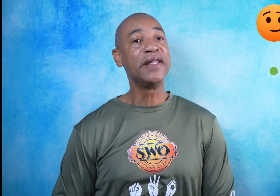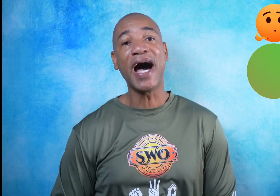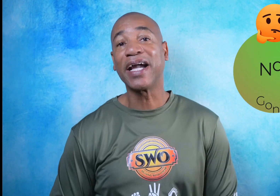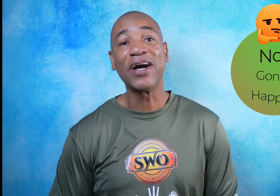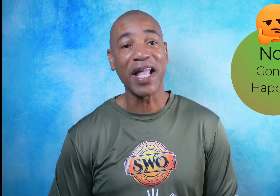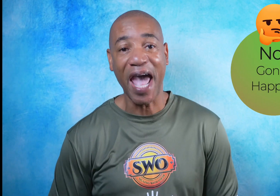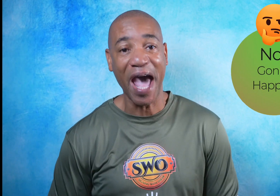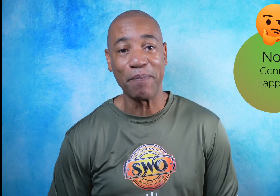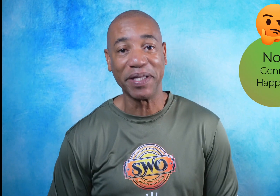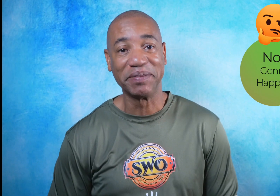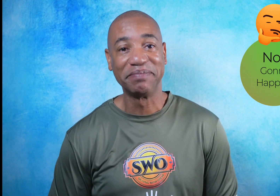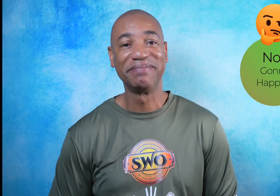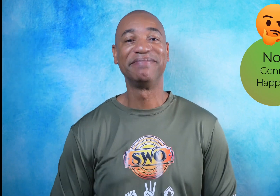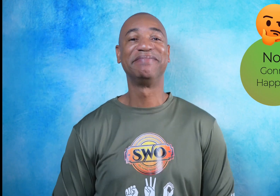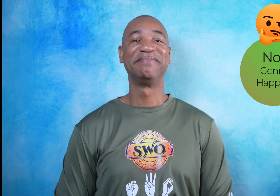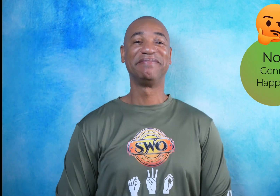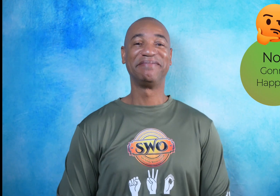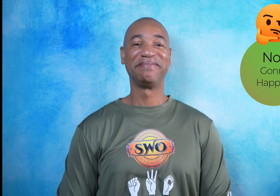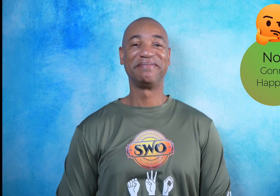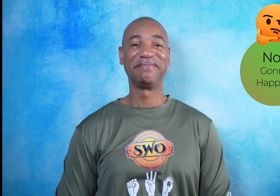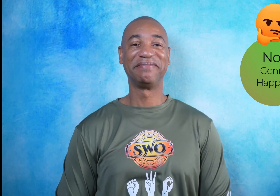Not gonna happen.